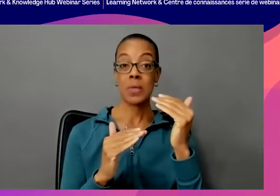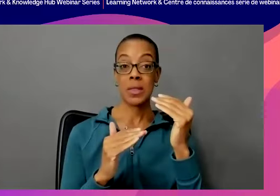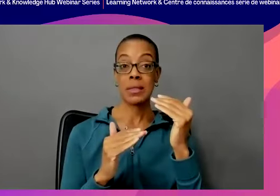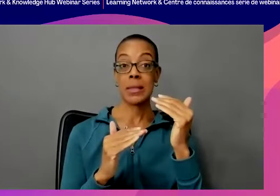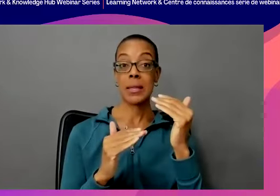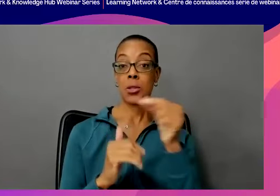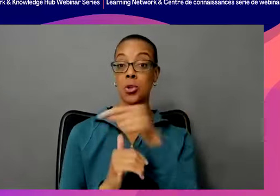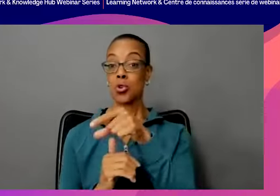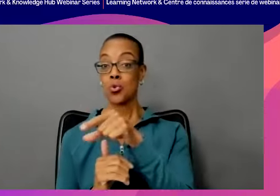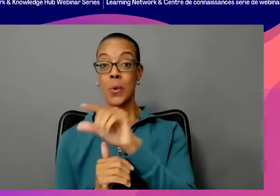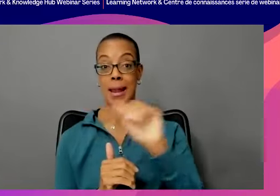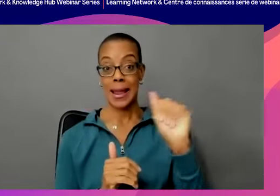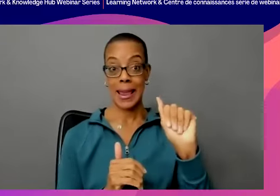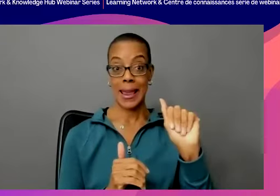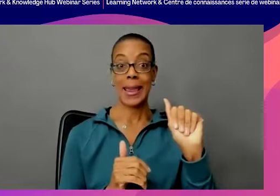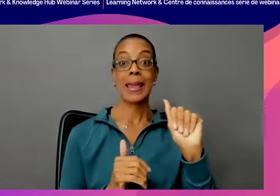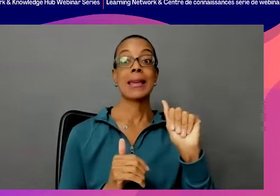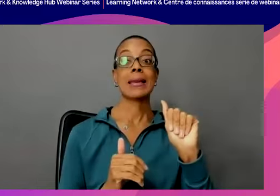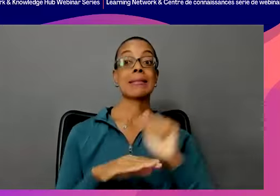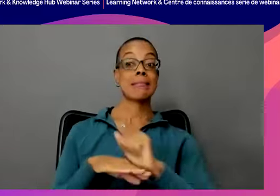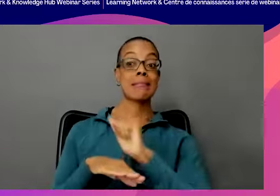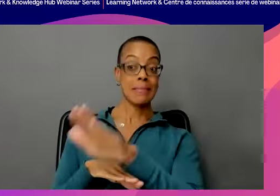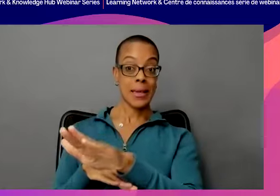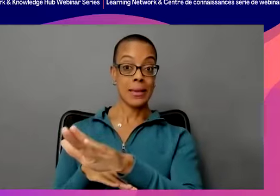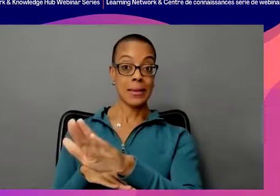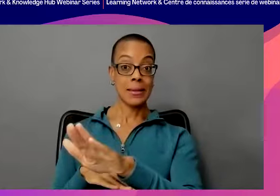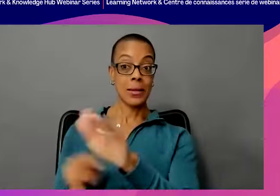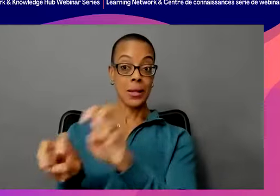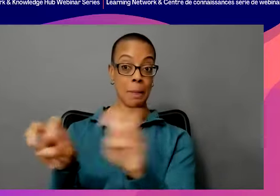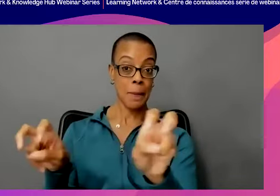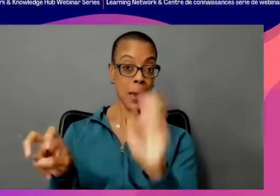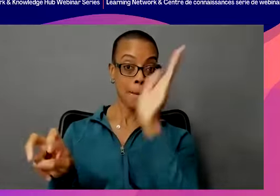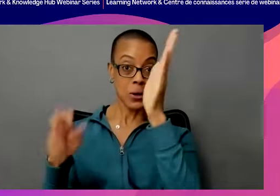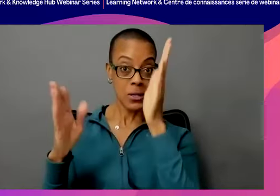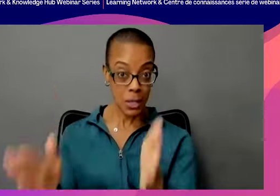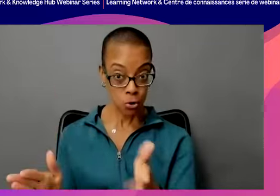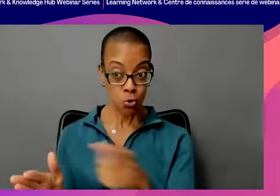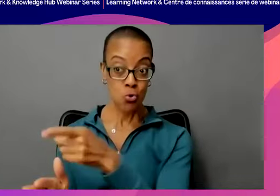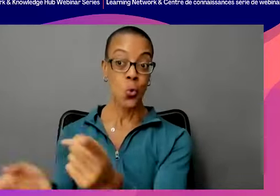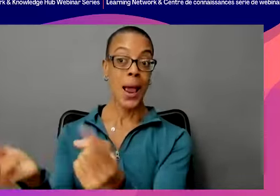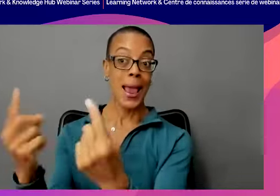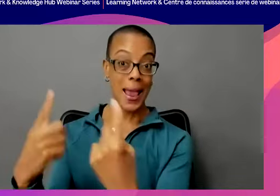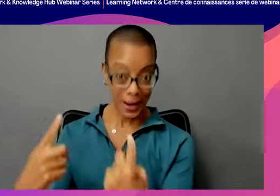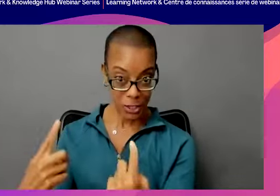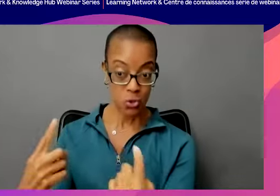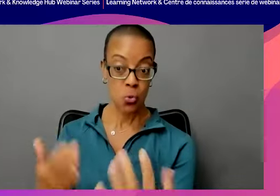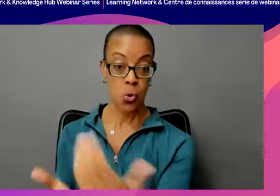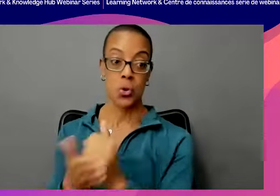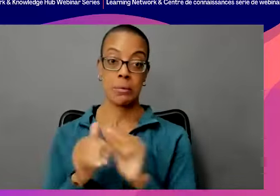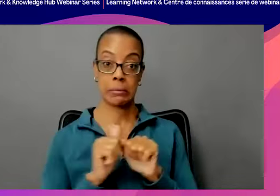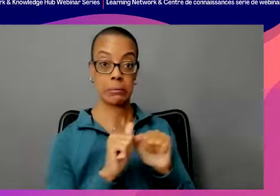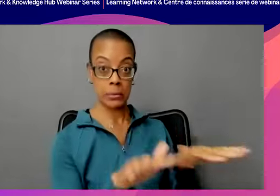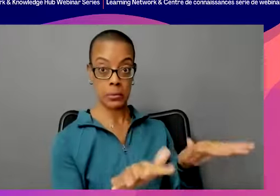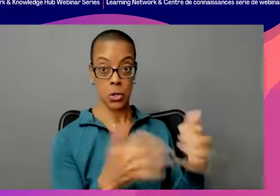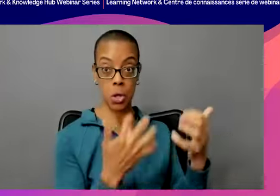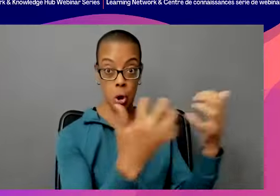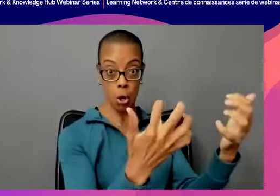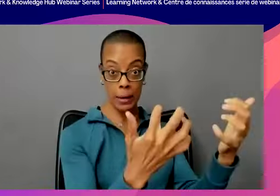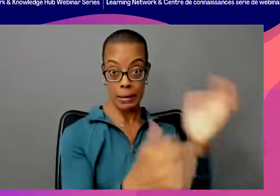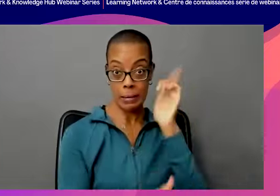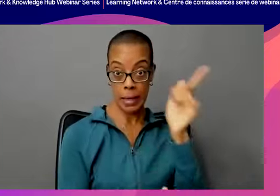the presenters, and that you can answer them and we can distribute them out to participants at a later